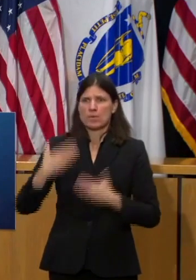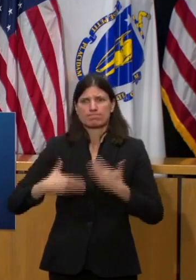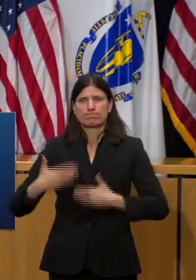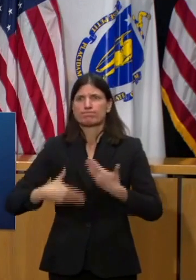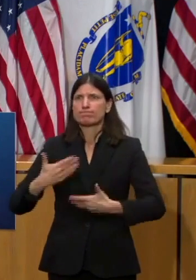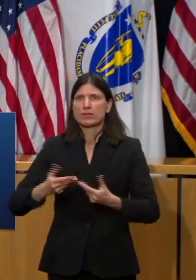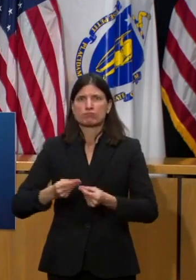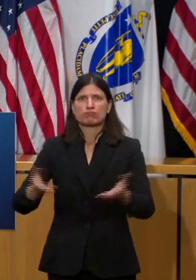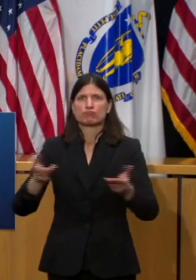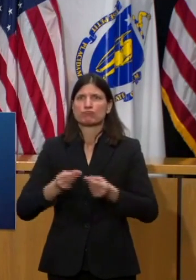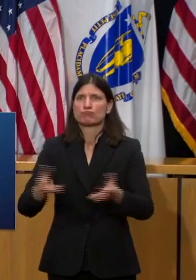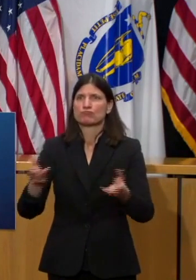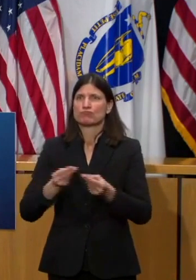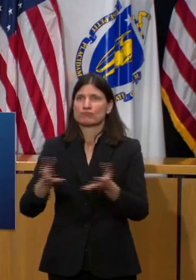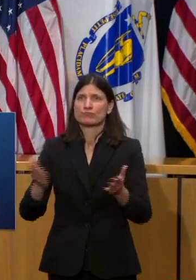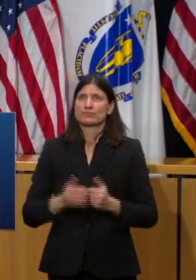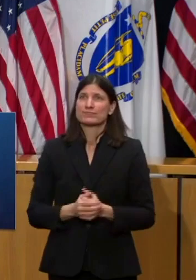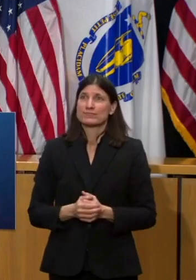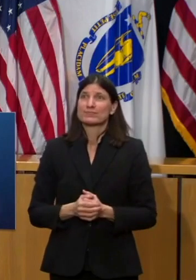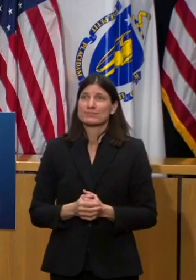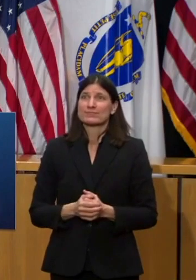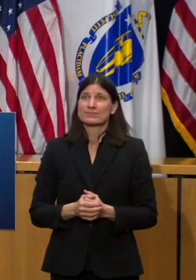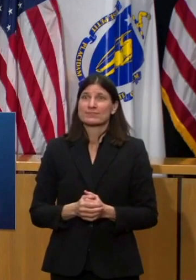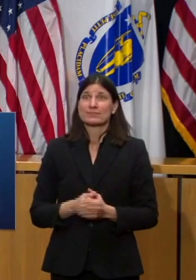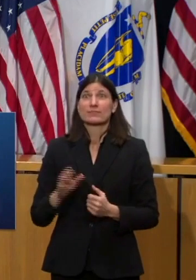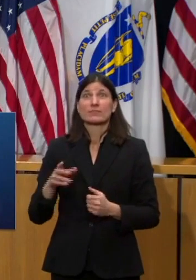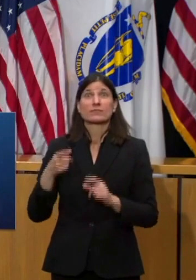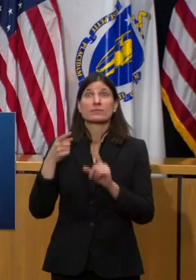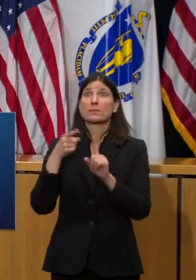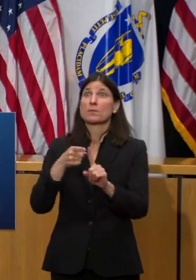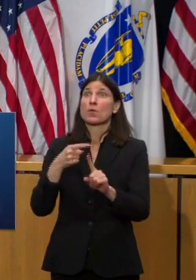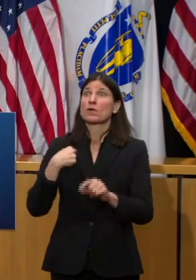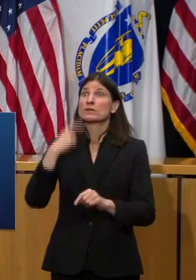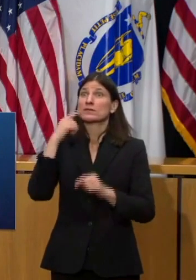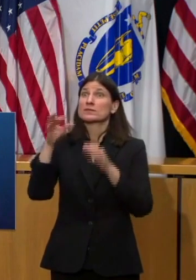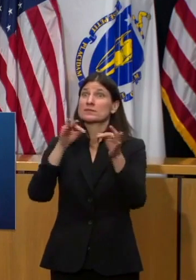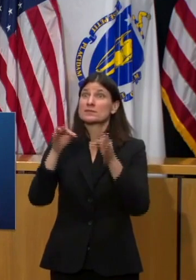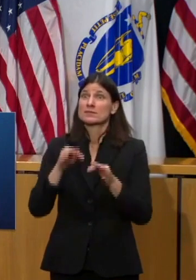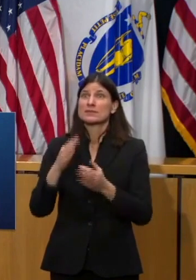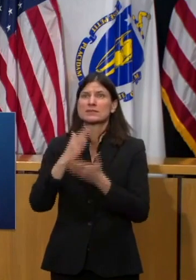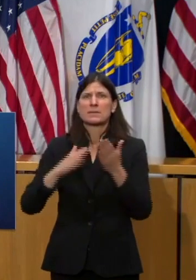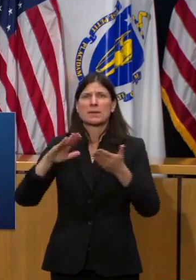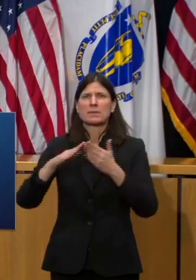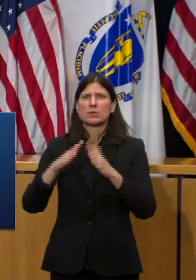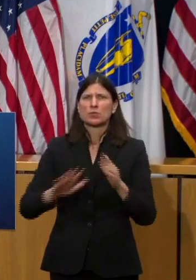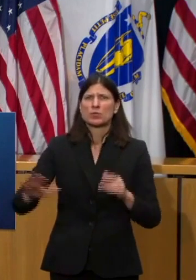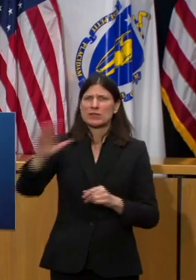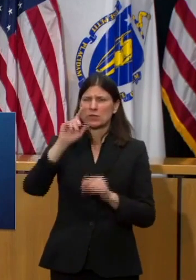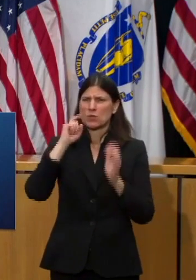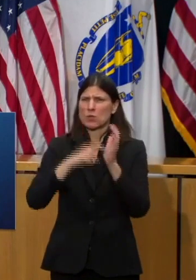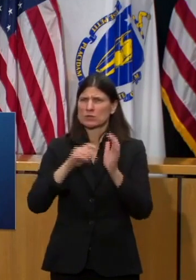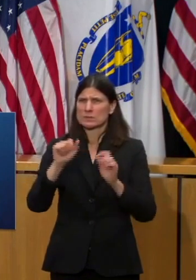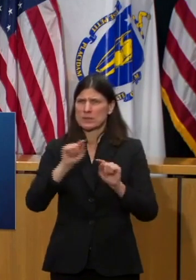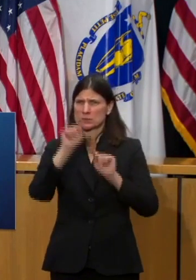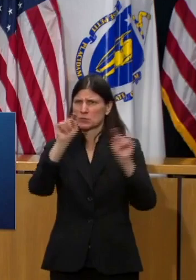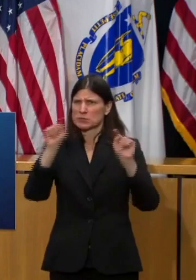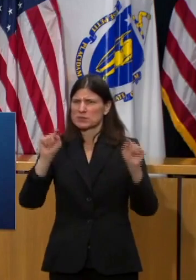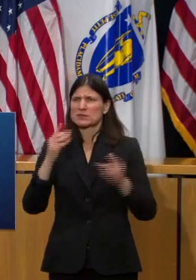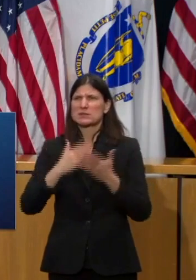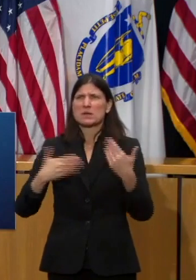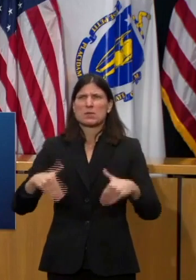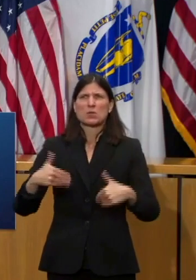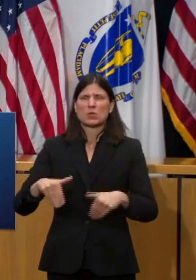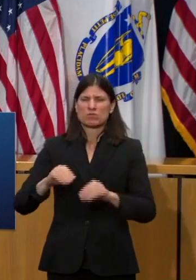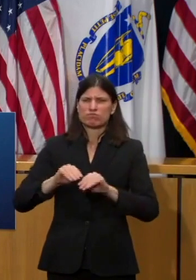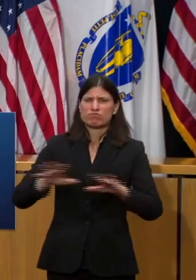disproportionately impacted by COVID-19 to ensure equity statewide. Over the last few days, the Command Center and the Department